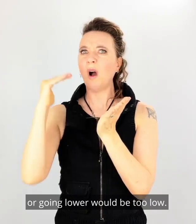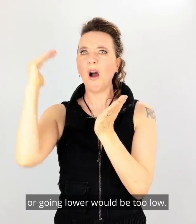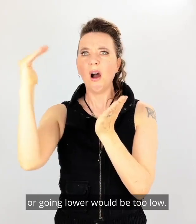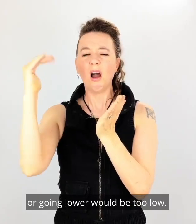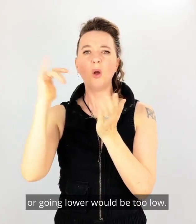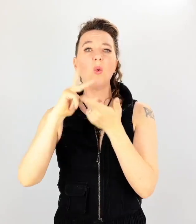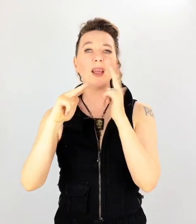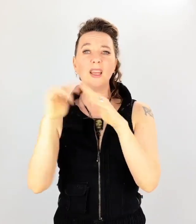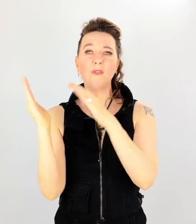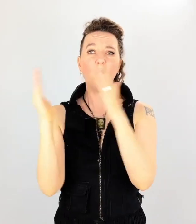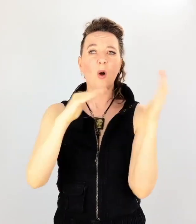low.